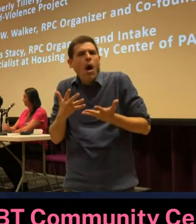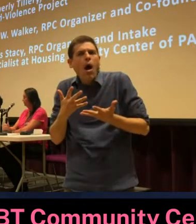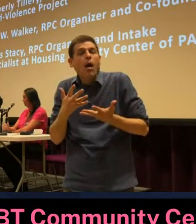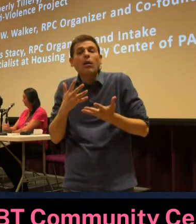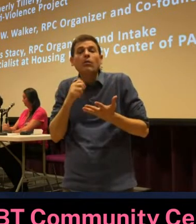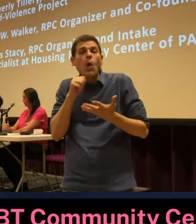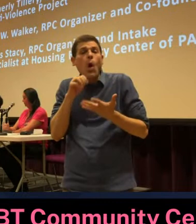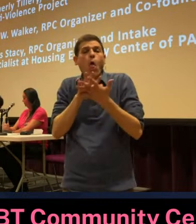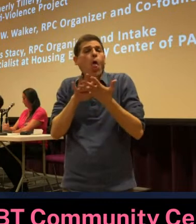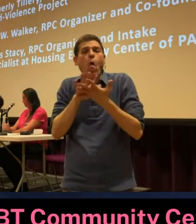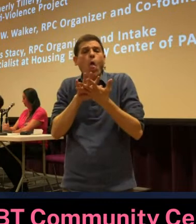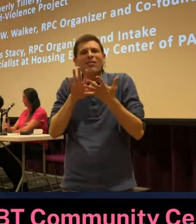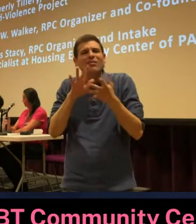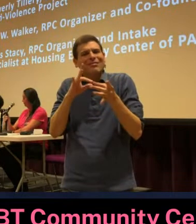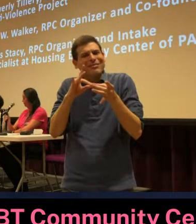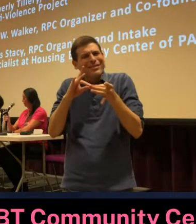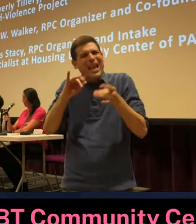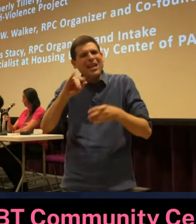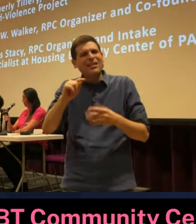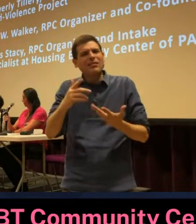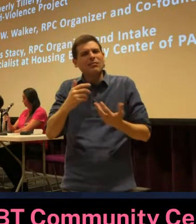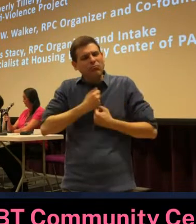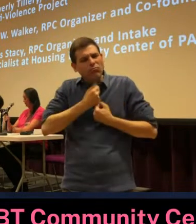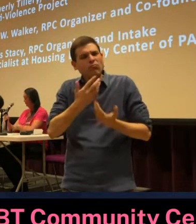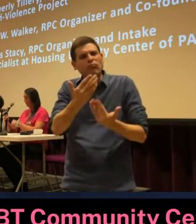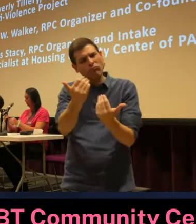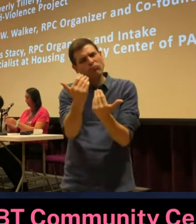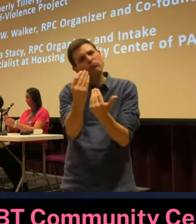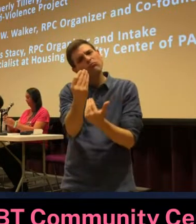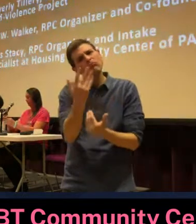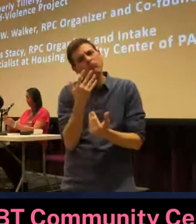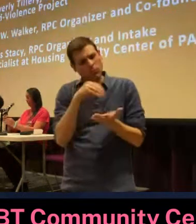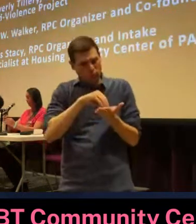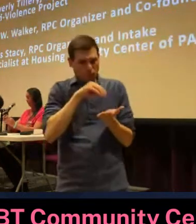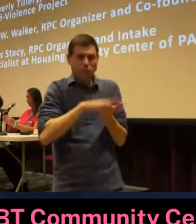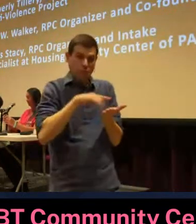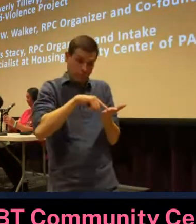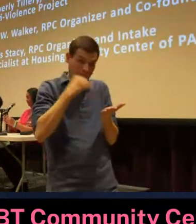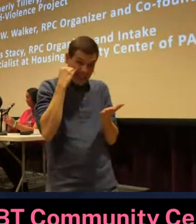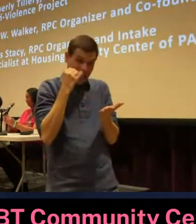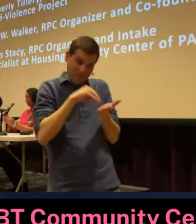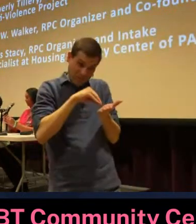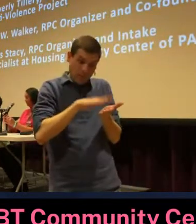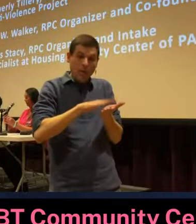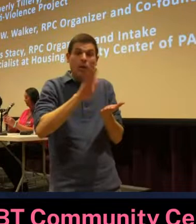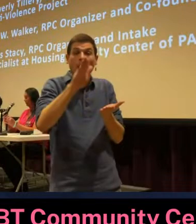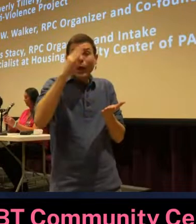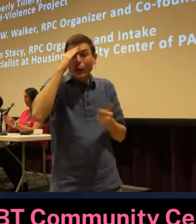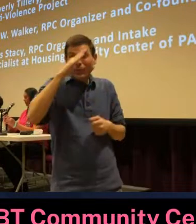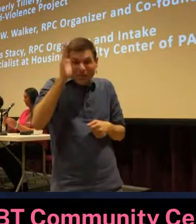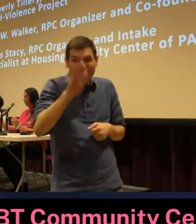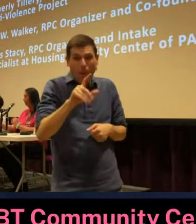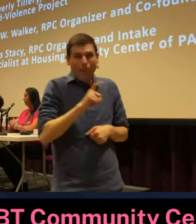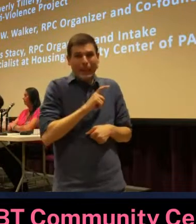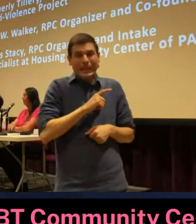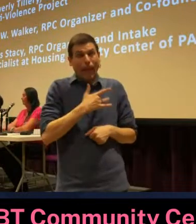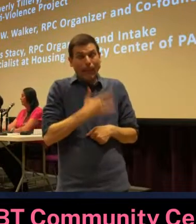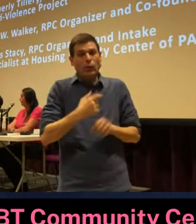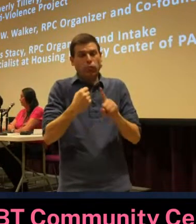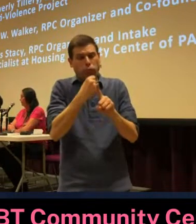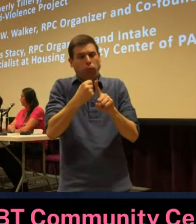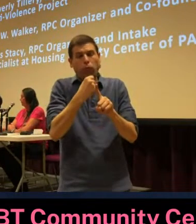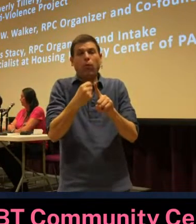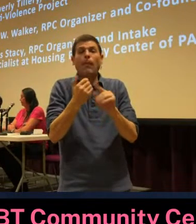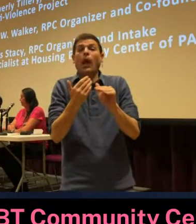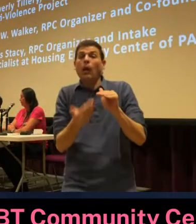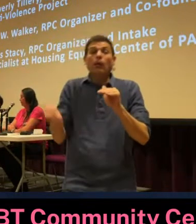do anything about it. And we know that police violence goes up during Pride season, right? The more we